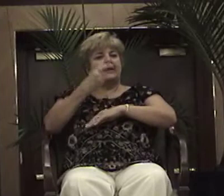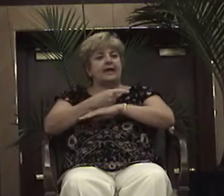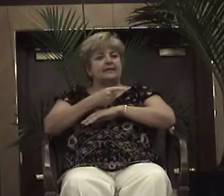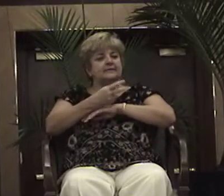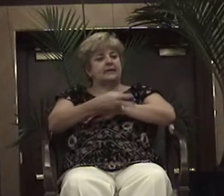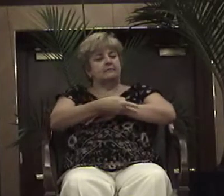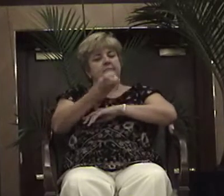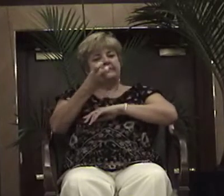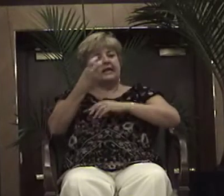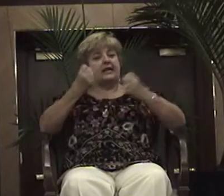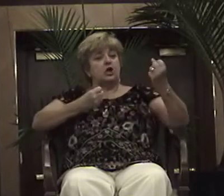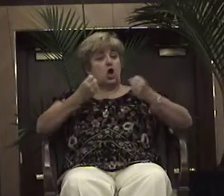driving.